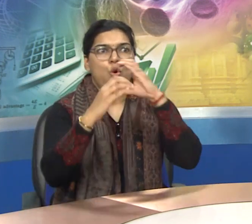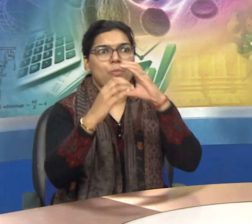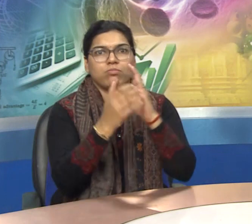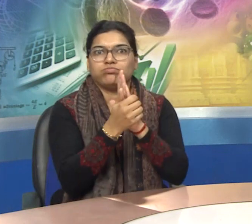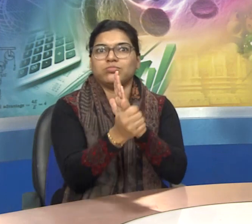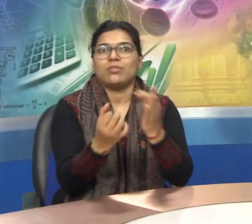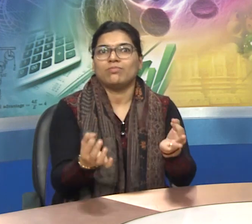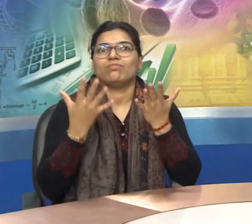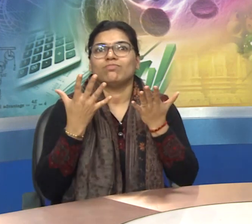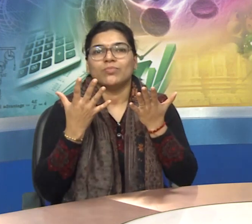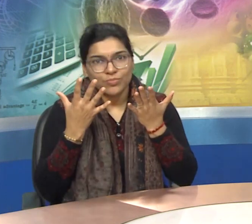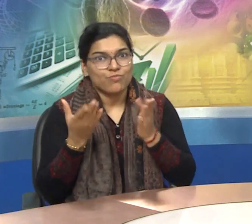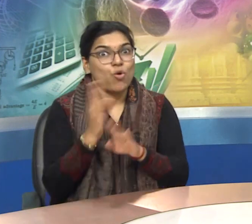to promote reading habits,